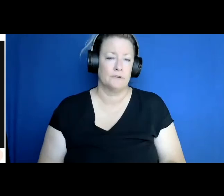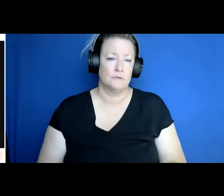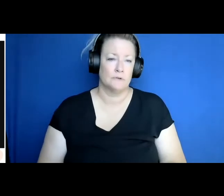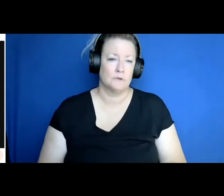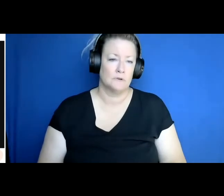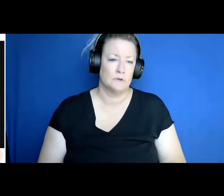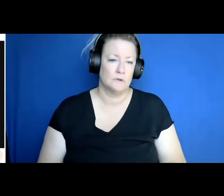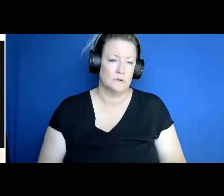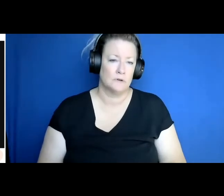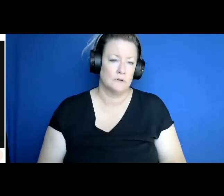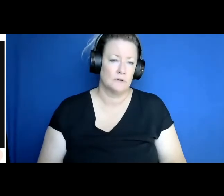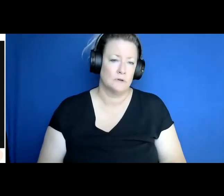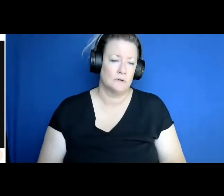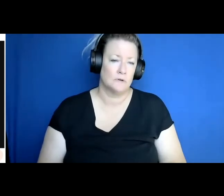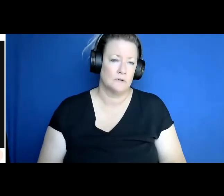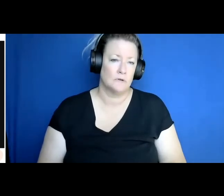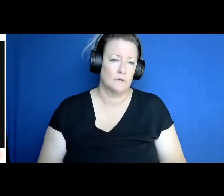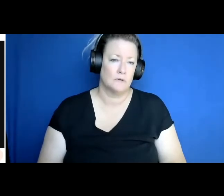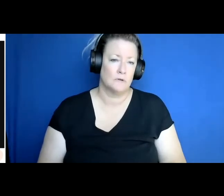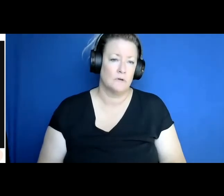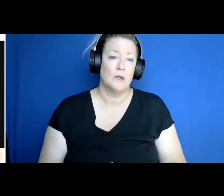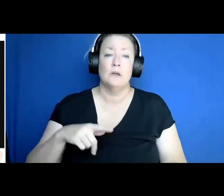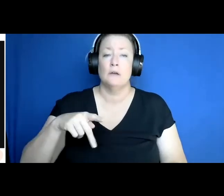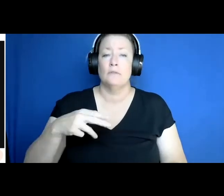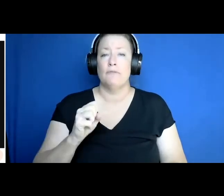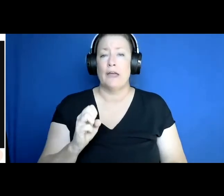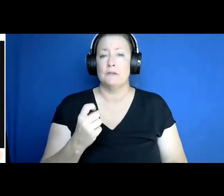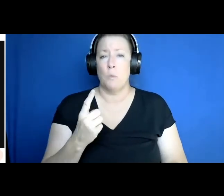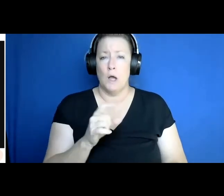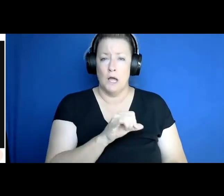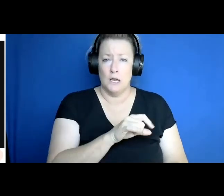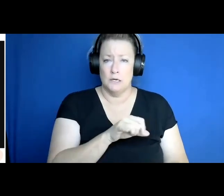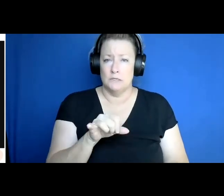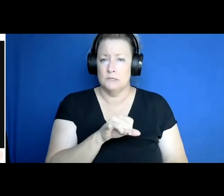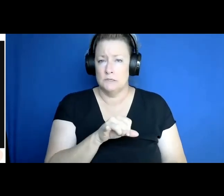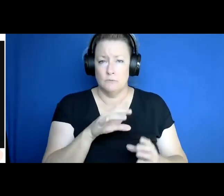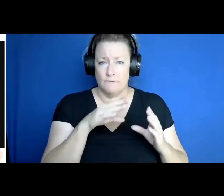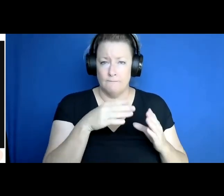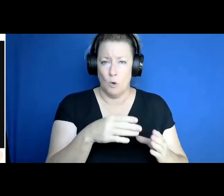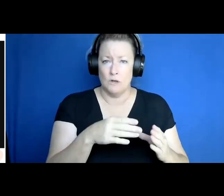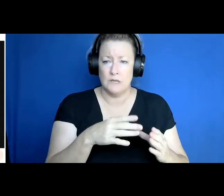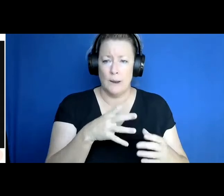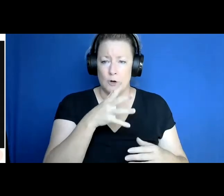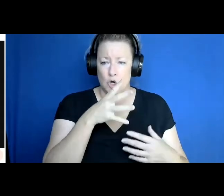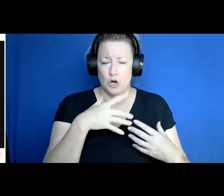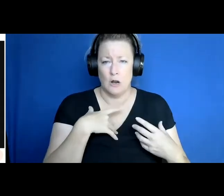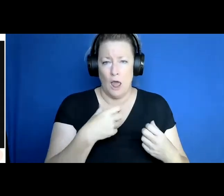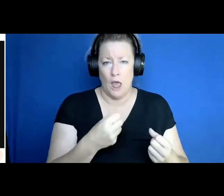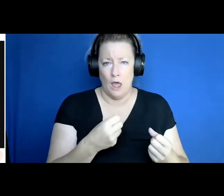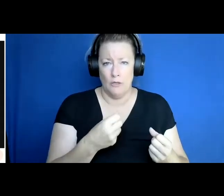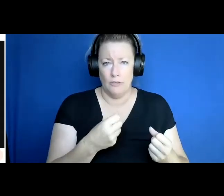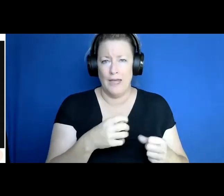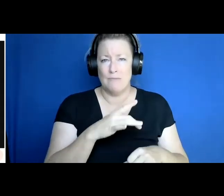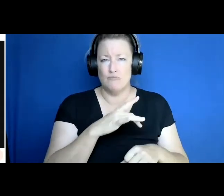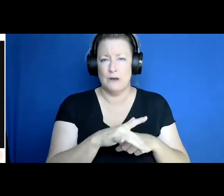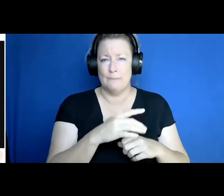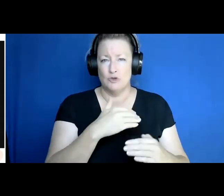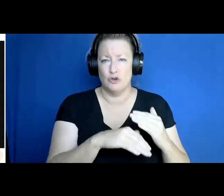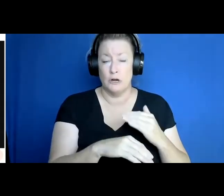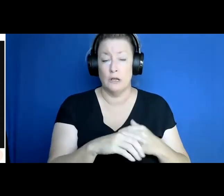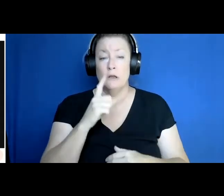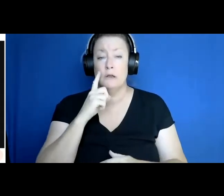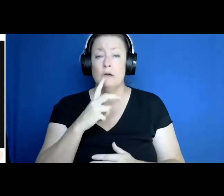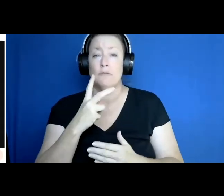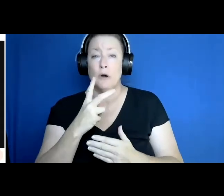So since phase 1 revealed that we should focus on maternal health and prematurity for both American Indians